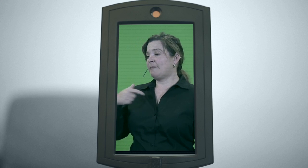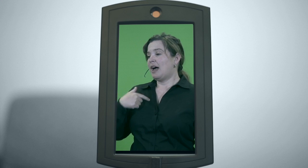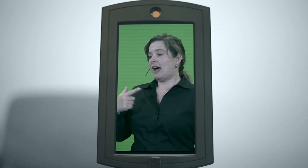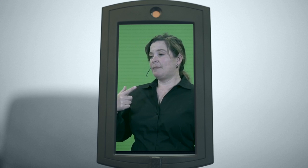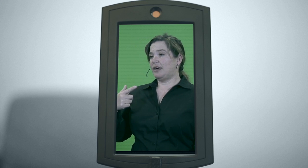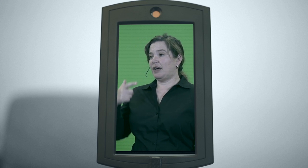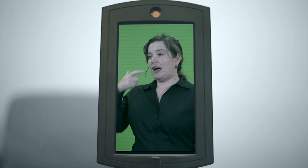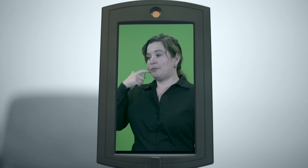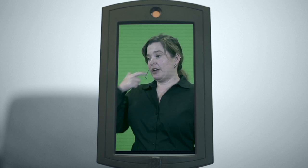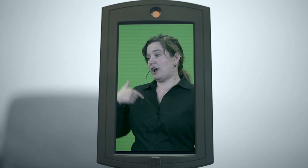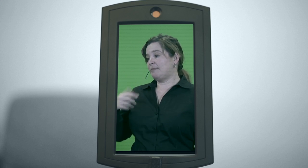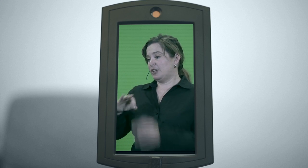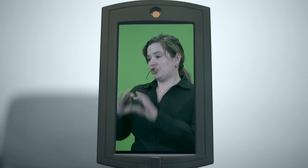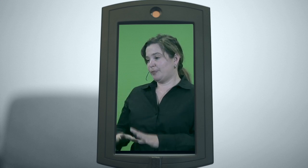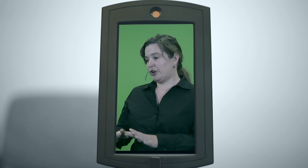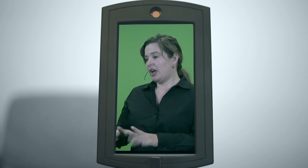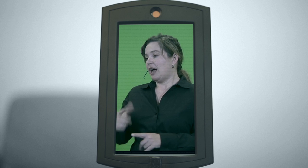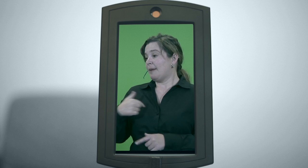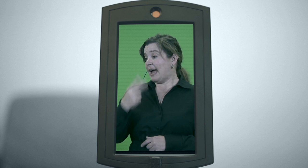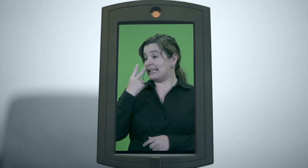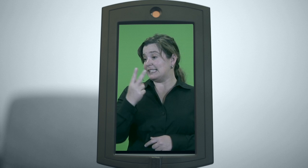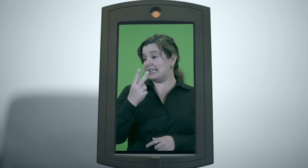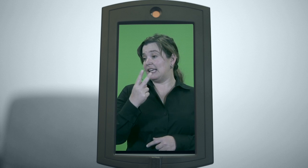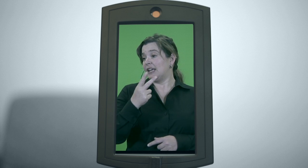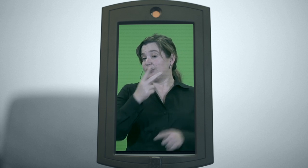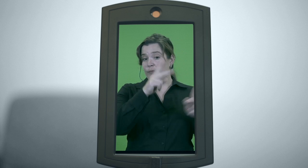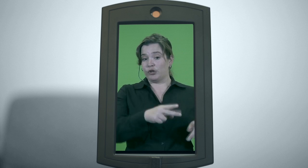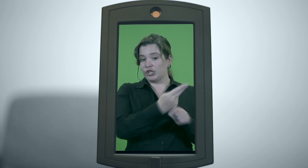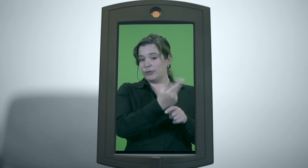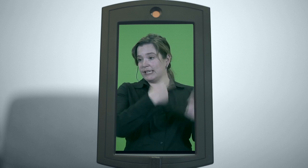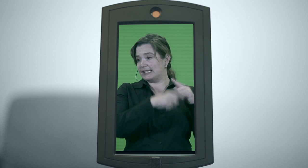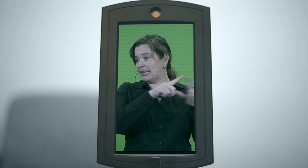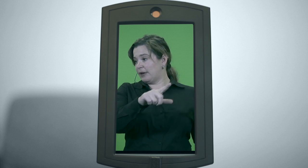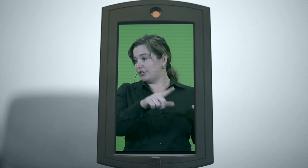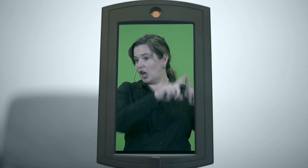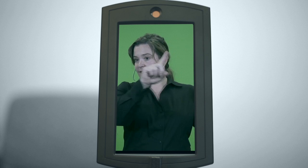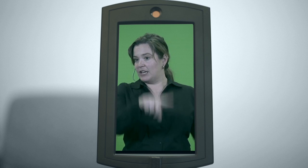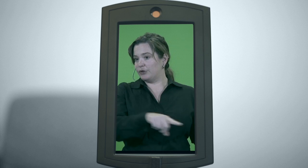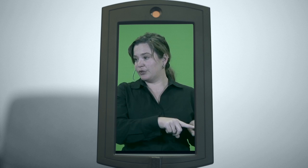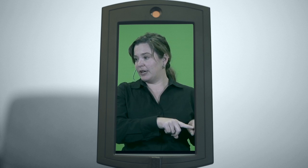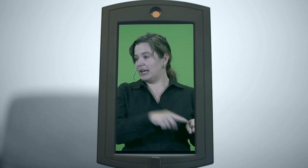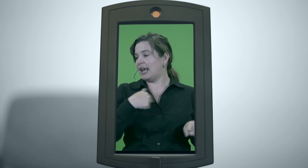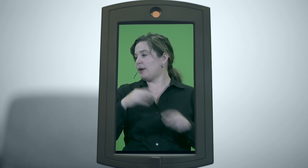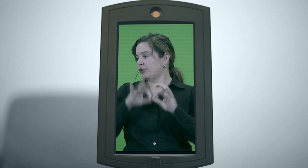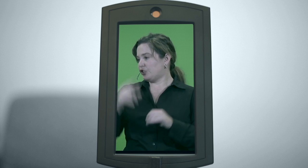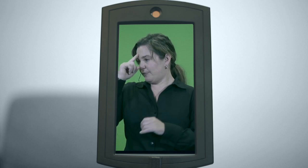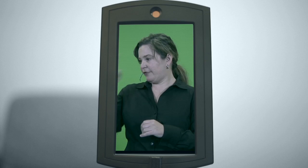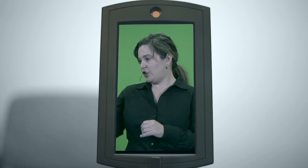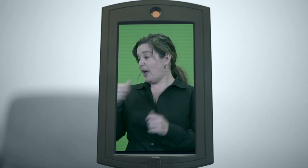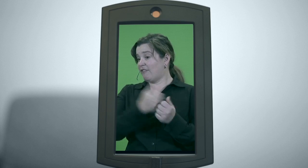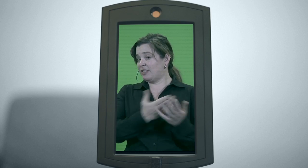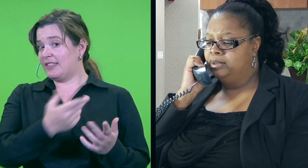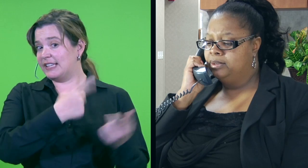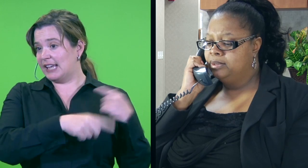Yes, ma'am. I'm the operator. I'm the interpreter. I can see the person using sign language on a video screen, and I will interpret